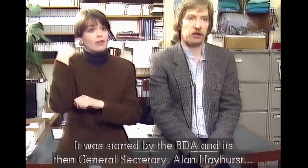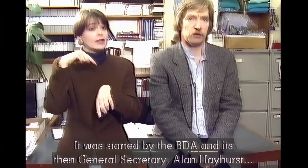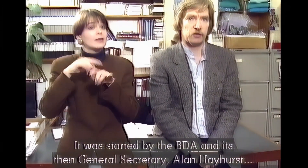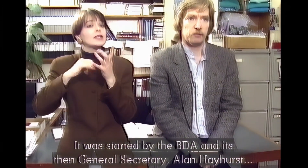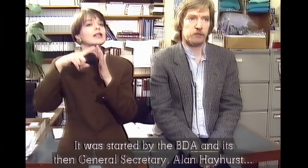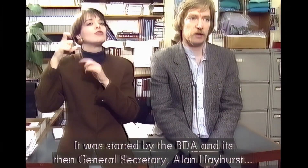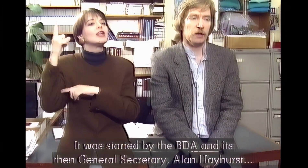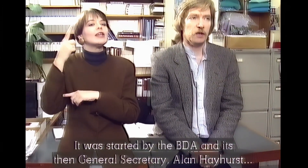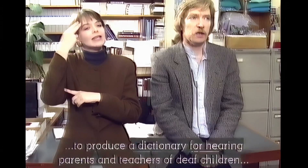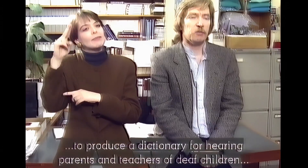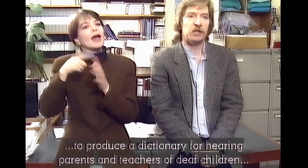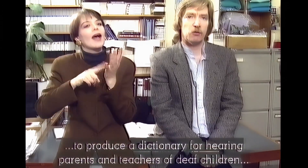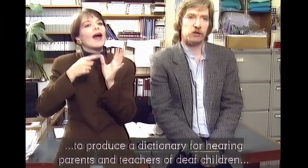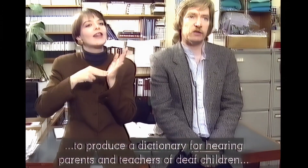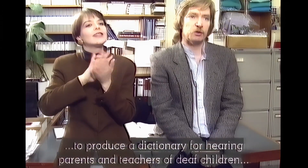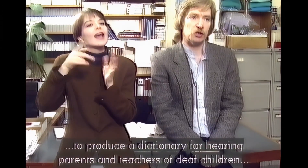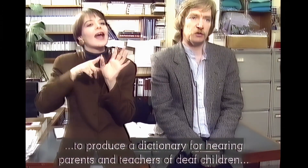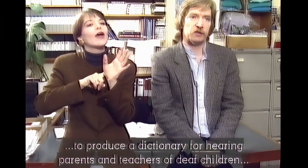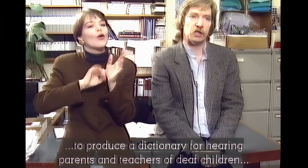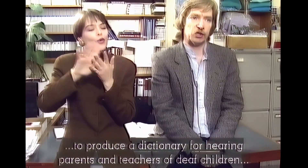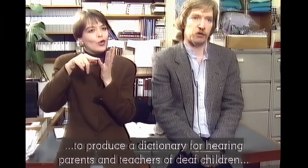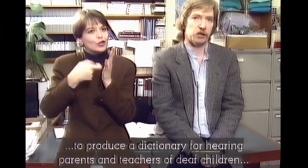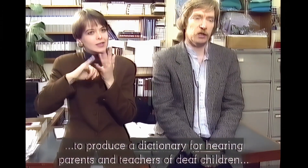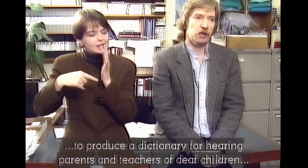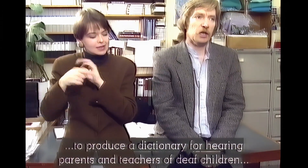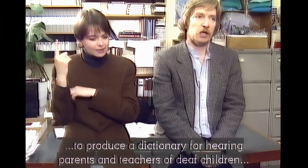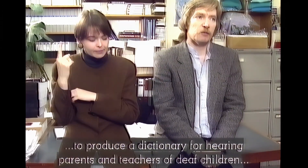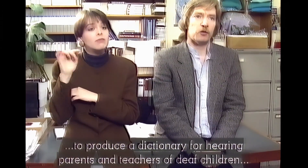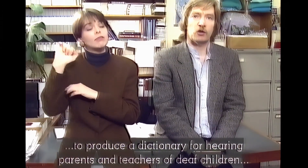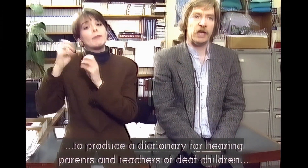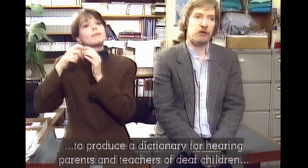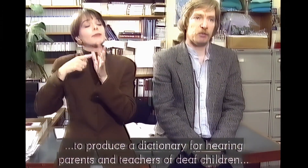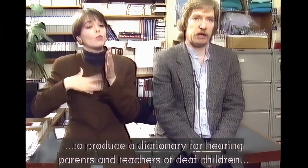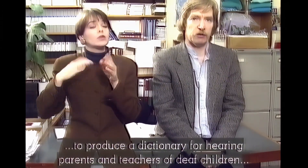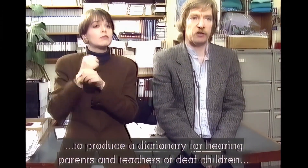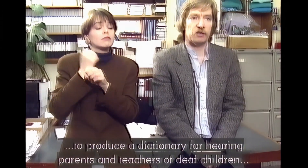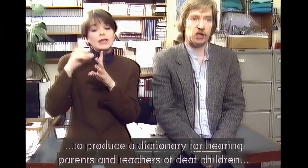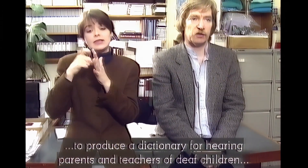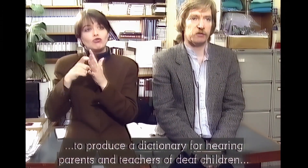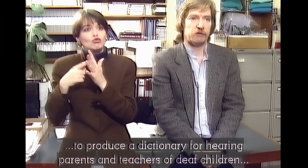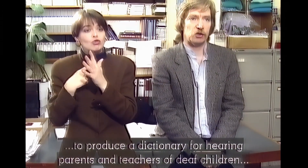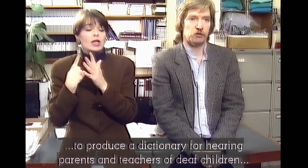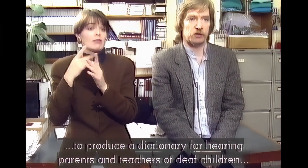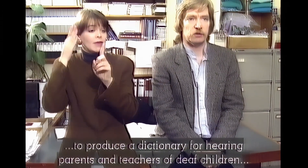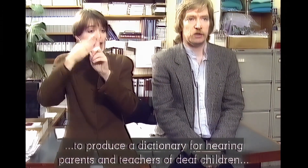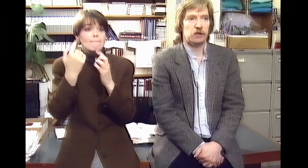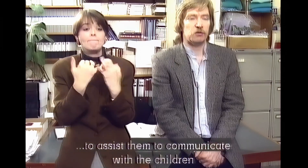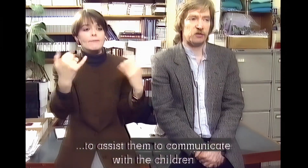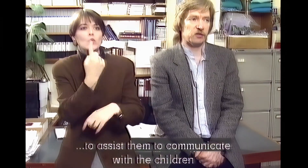Hayhurst. The BDA wanted to produce a dictionary for hearing parents and teachers of deaf children to assist them